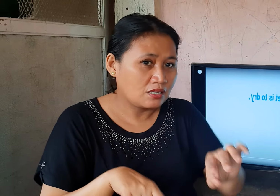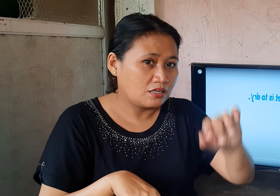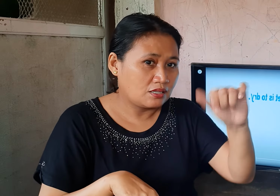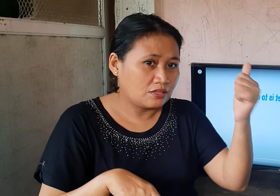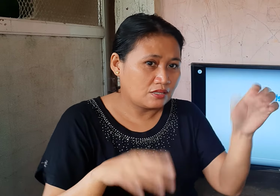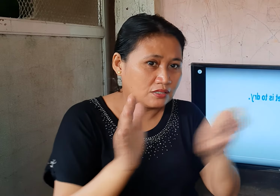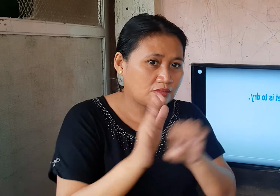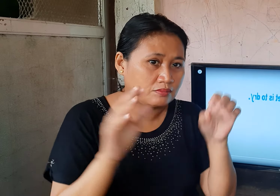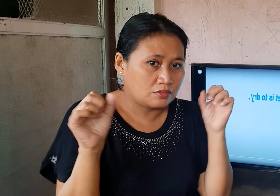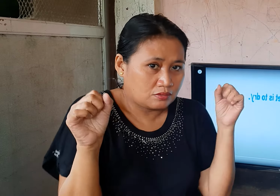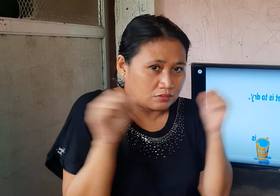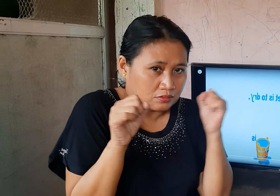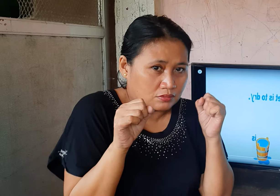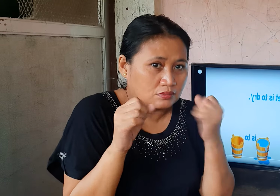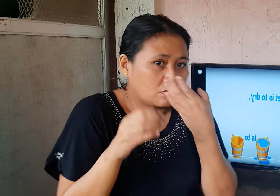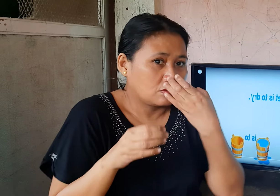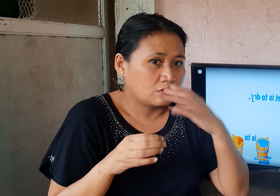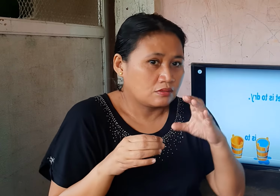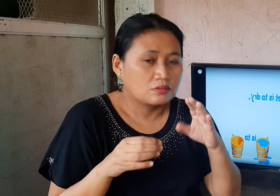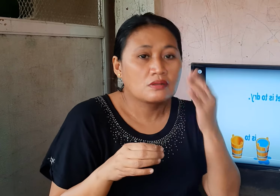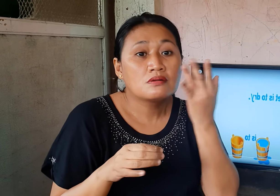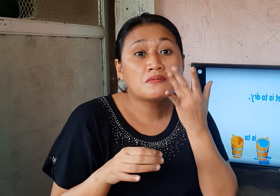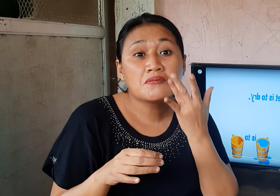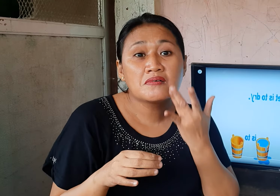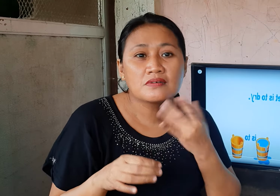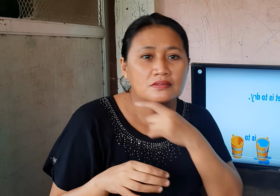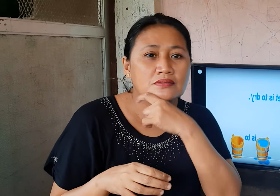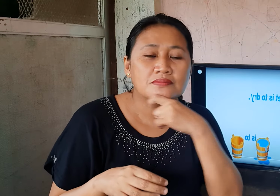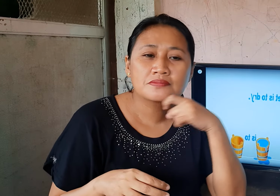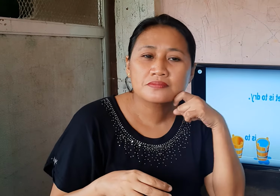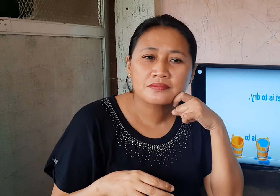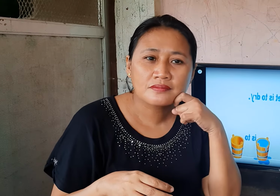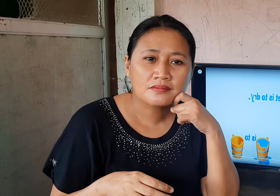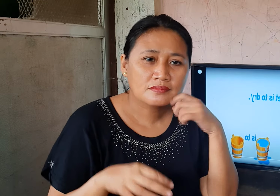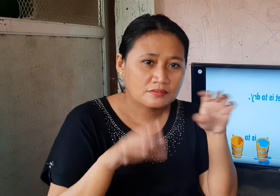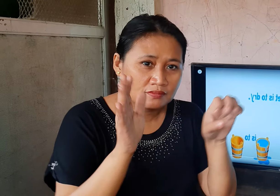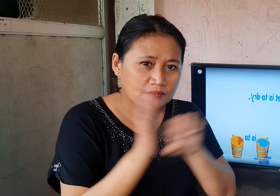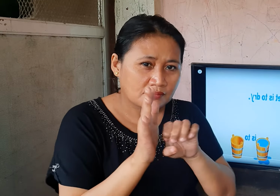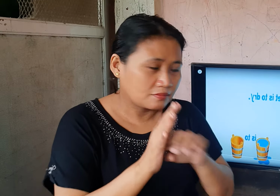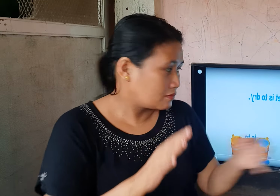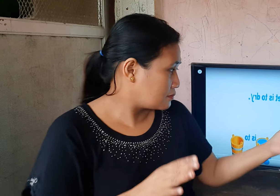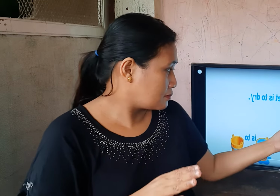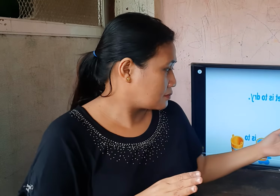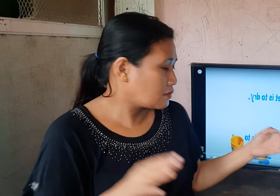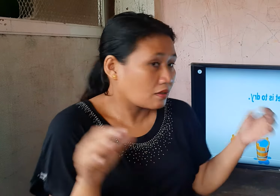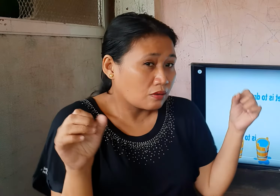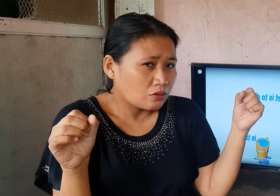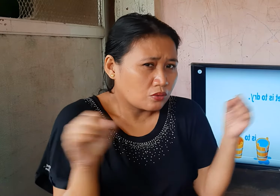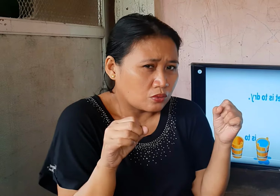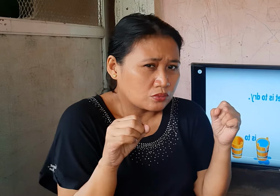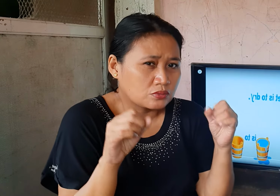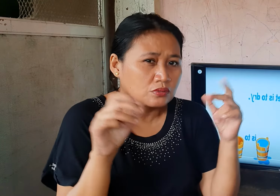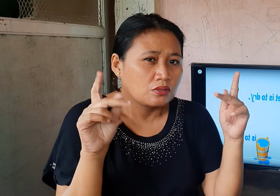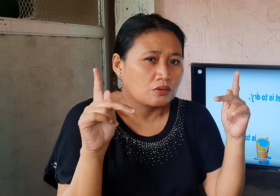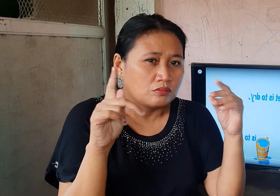Cold is to hot as wet is to dry. What does this one mean? Cold is opposite of hot, the same way wet